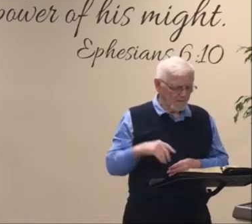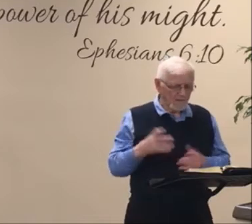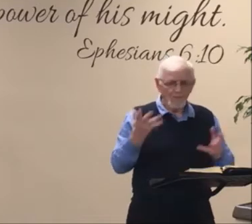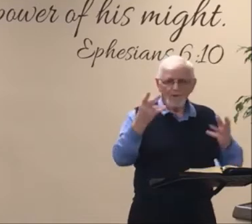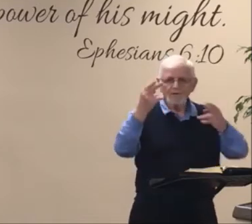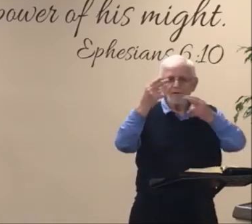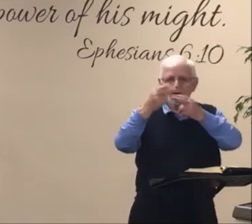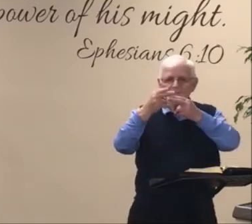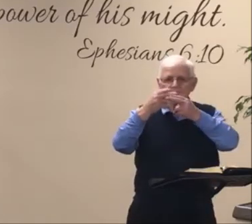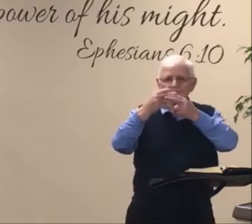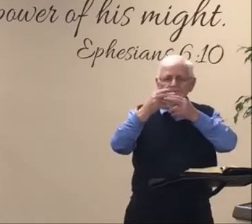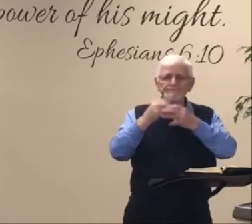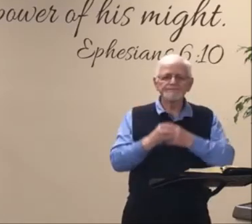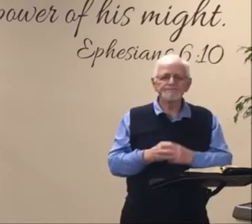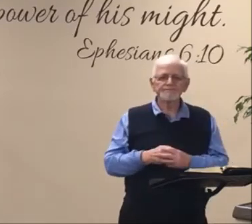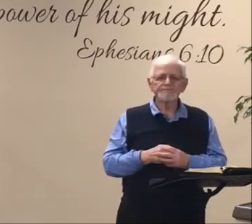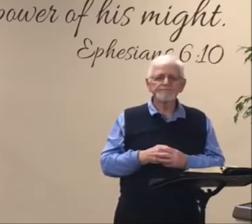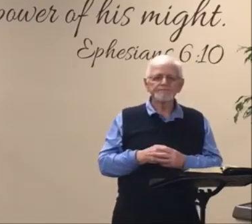your name?